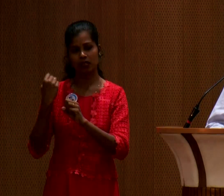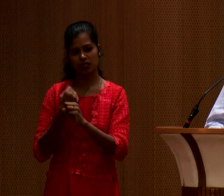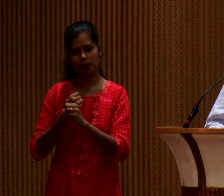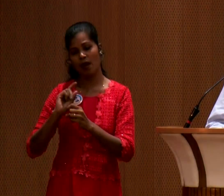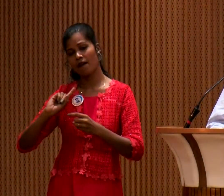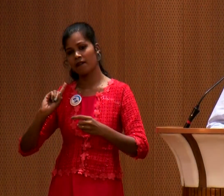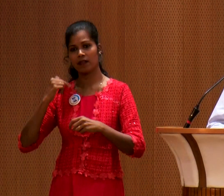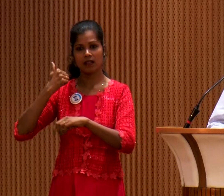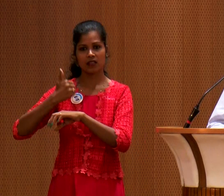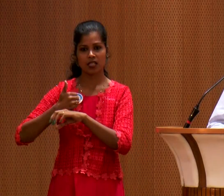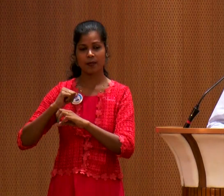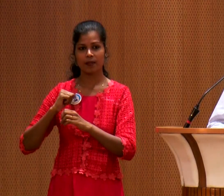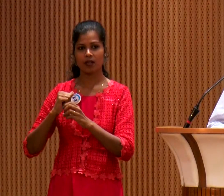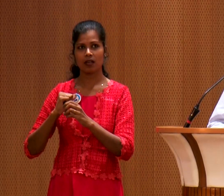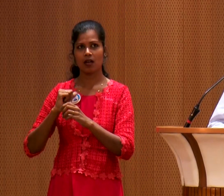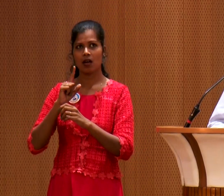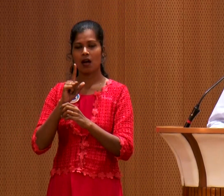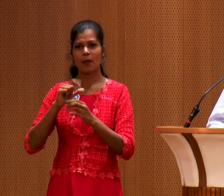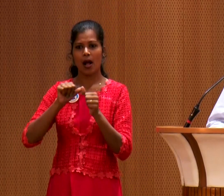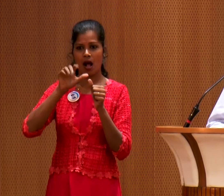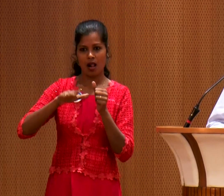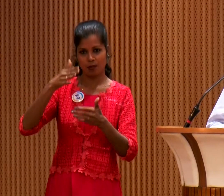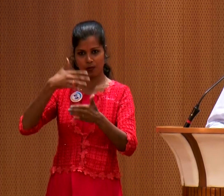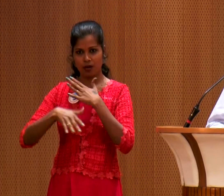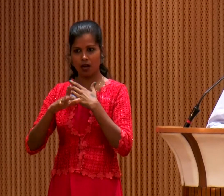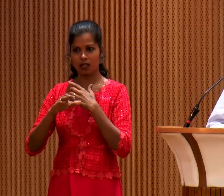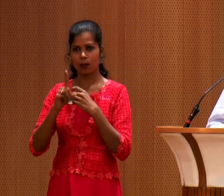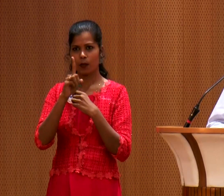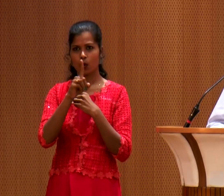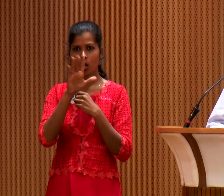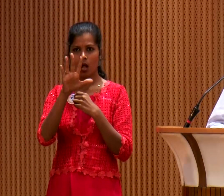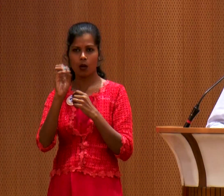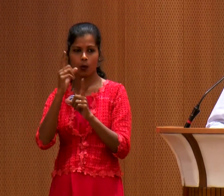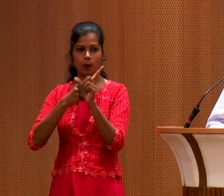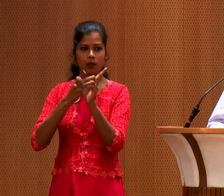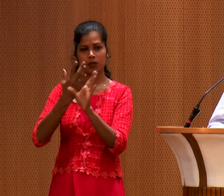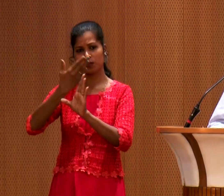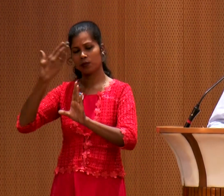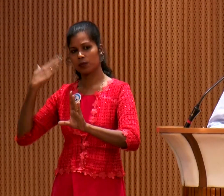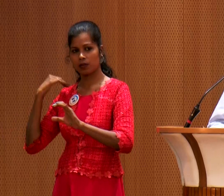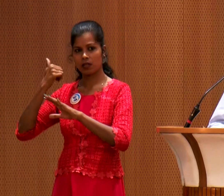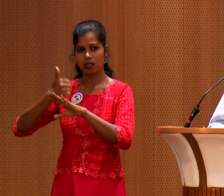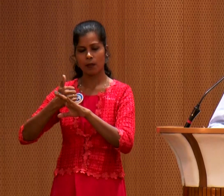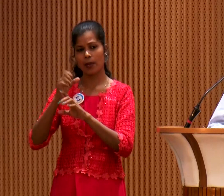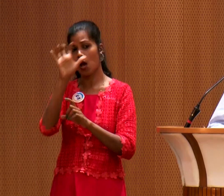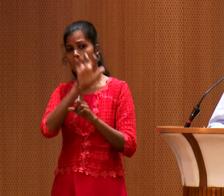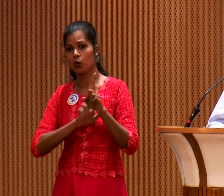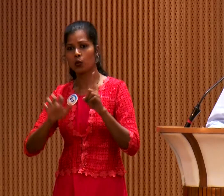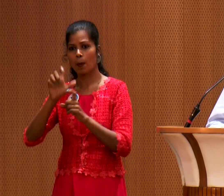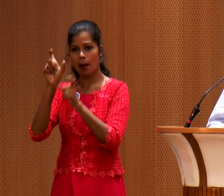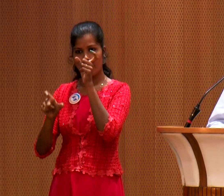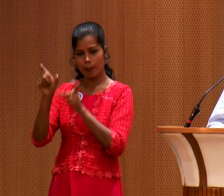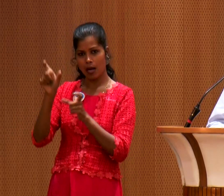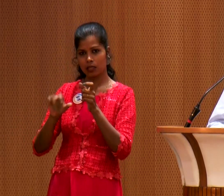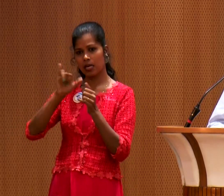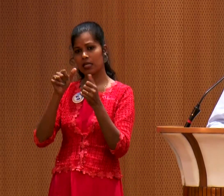coir factory was established in Alleppey over 150 years back by Europeans James